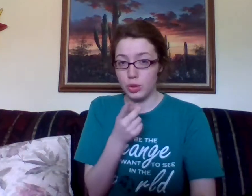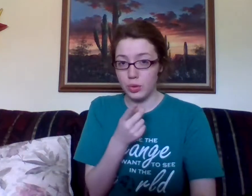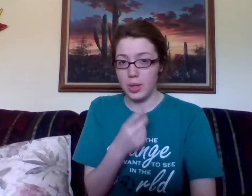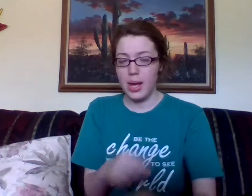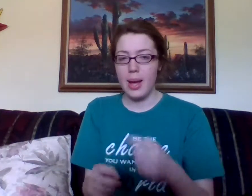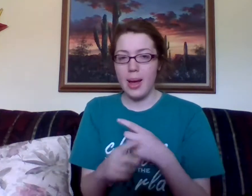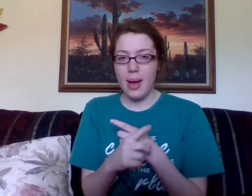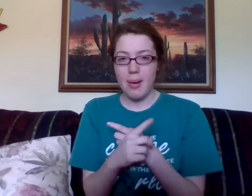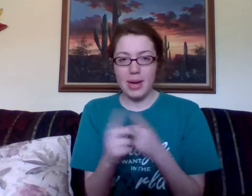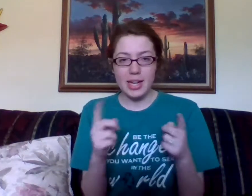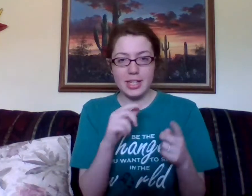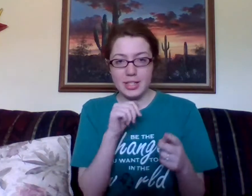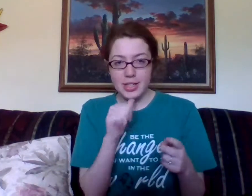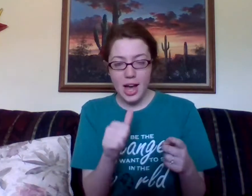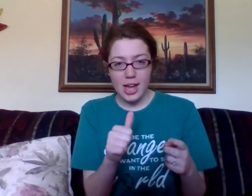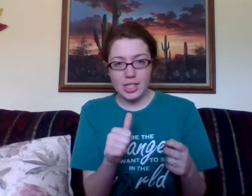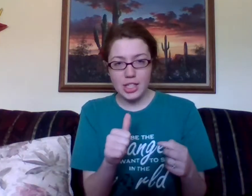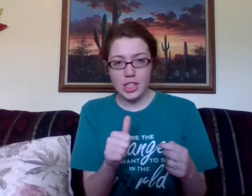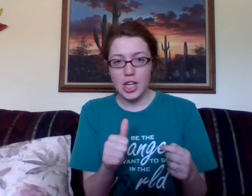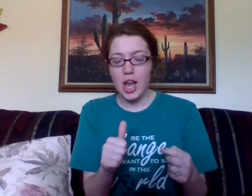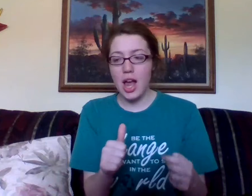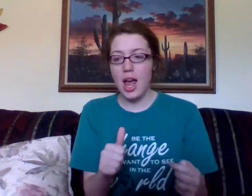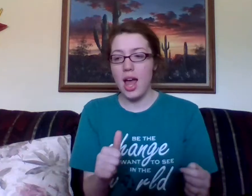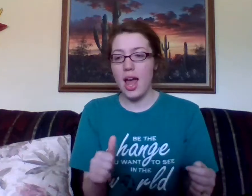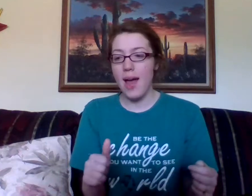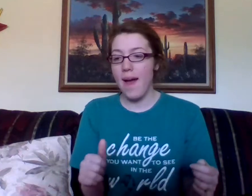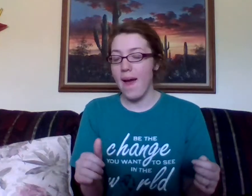True. But it is not